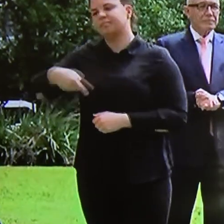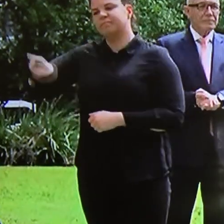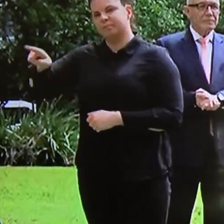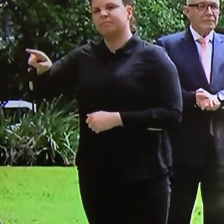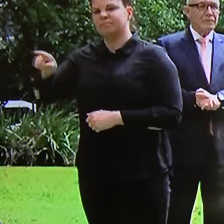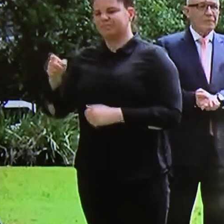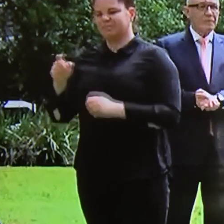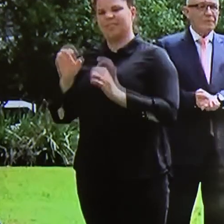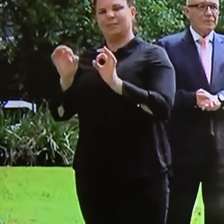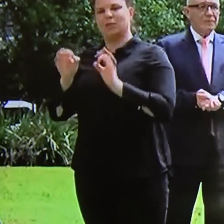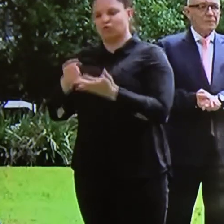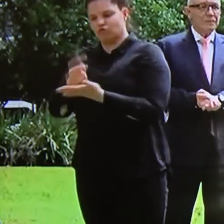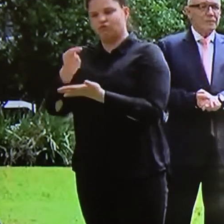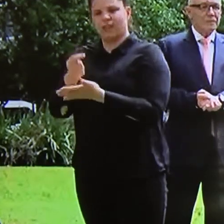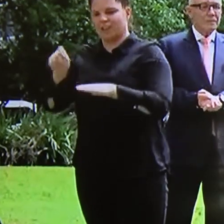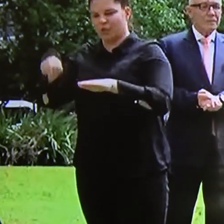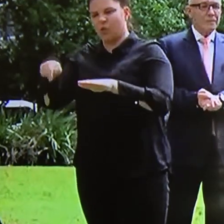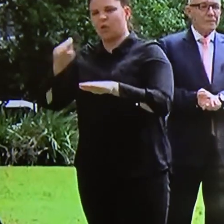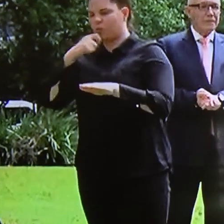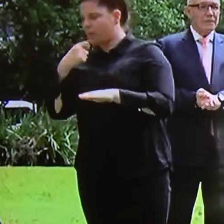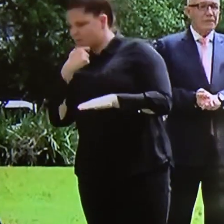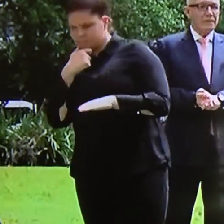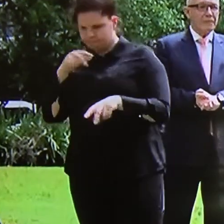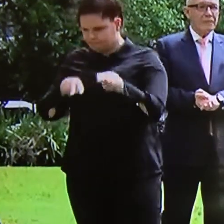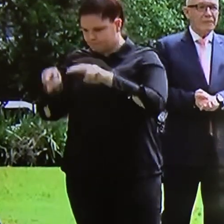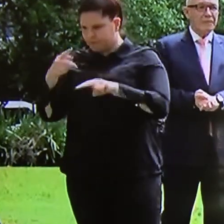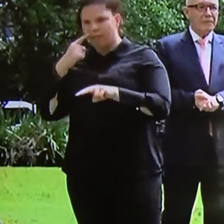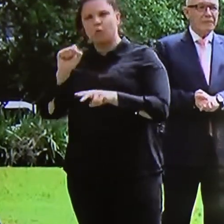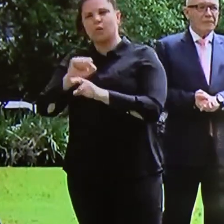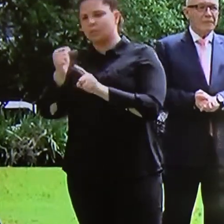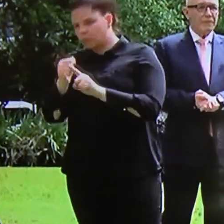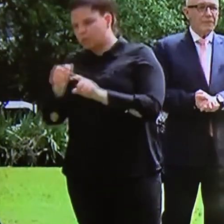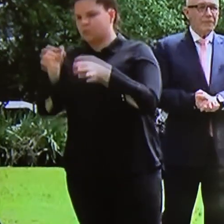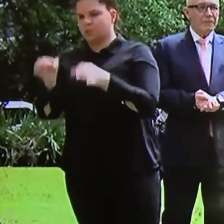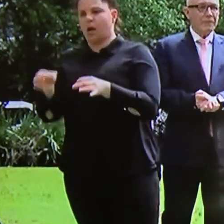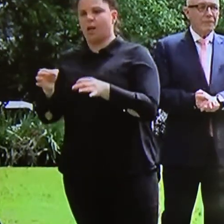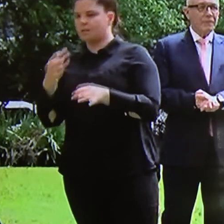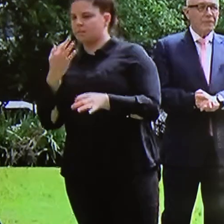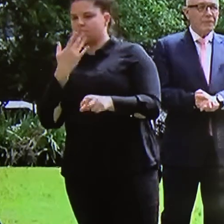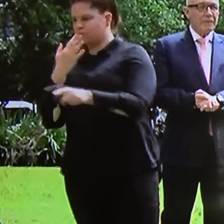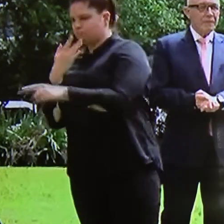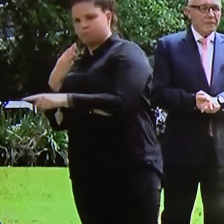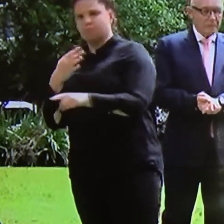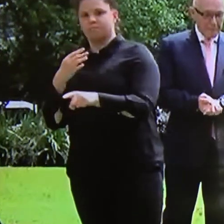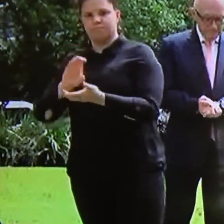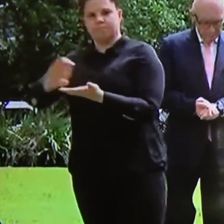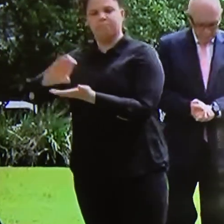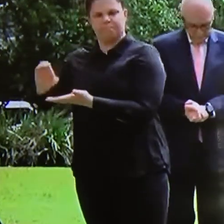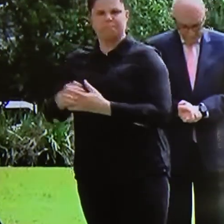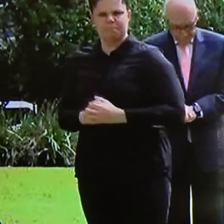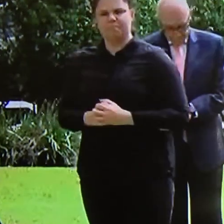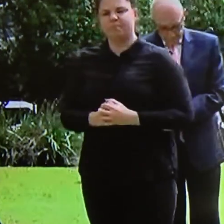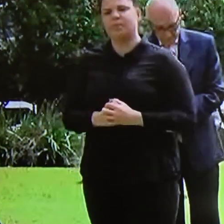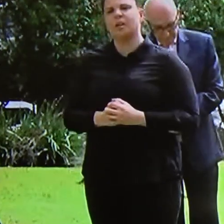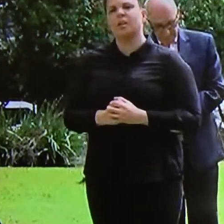NCAT, who will make an order. So this is about making sure that we're supported. On Fair Trading's website, there is a template for